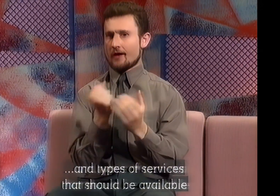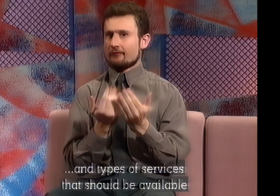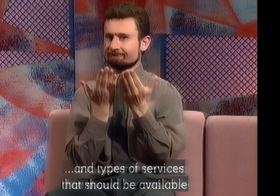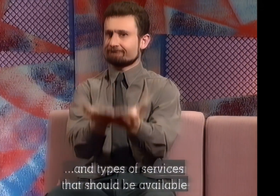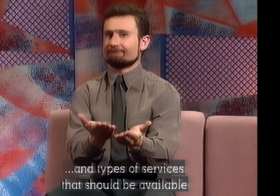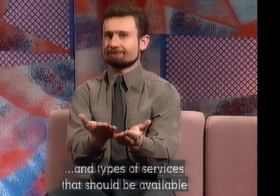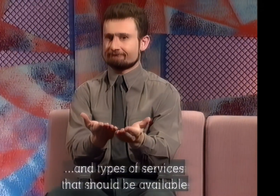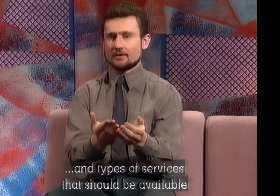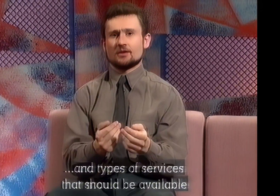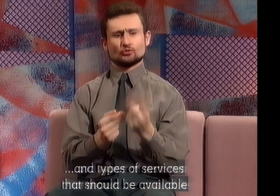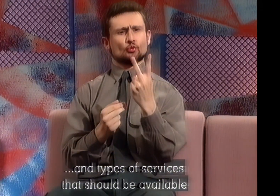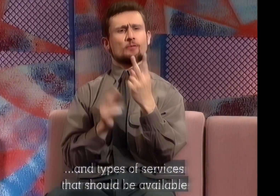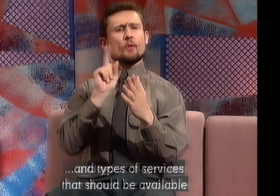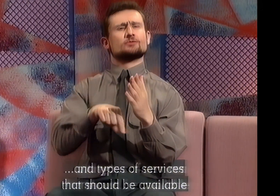of services that should be available.